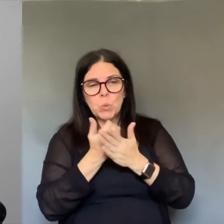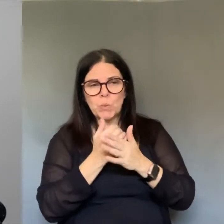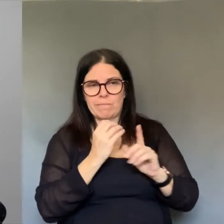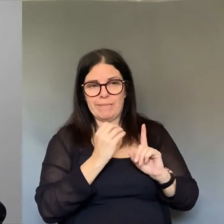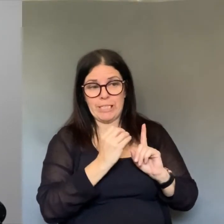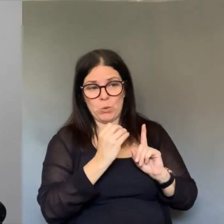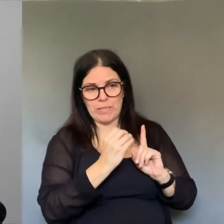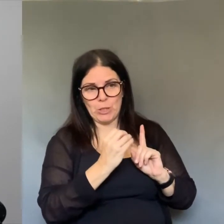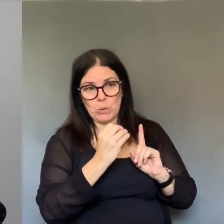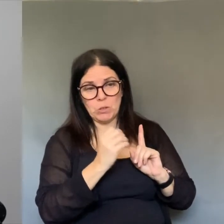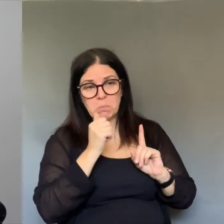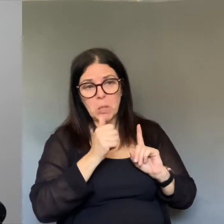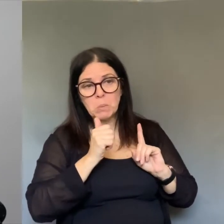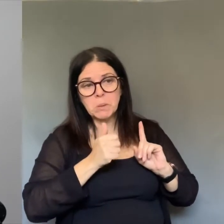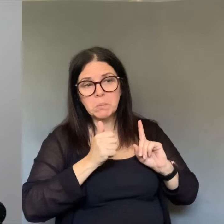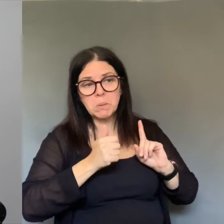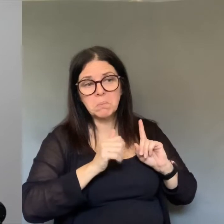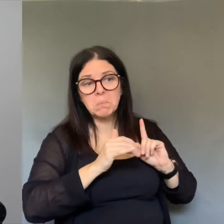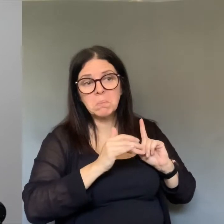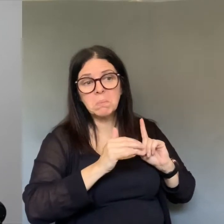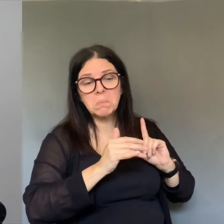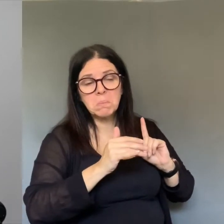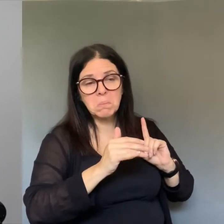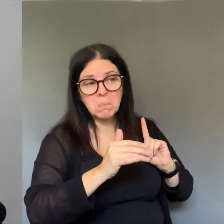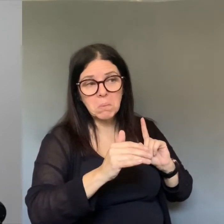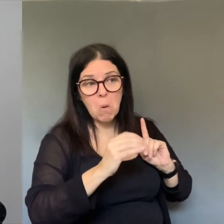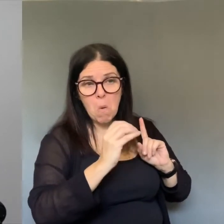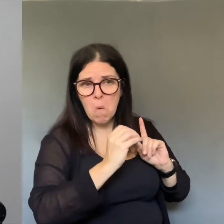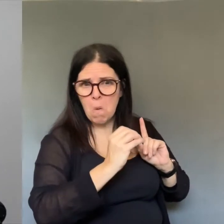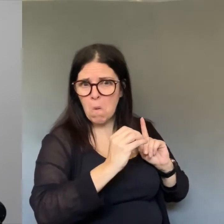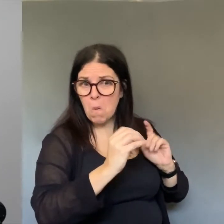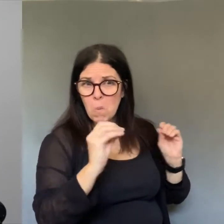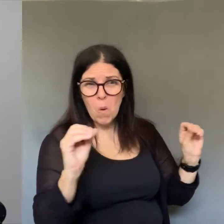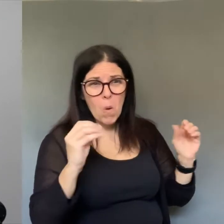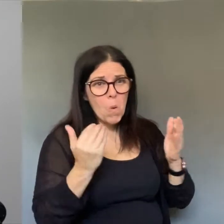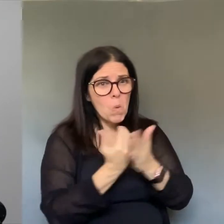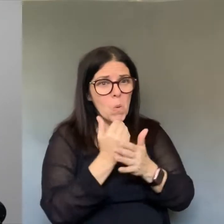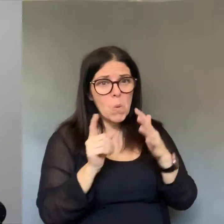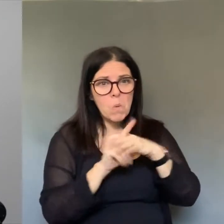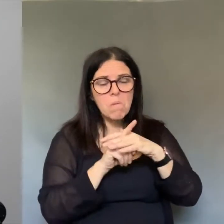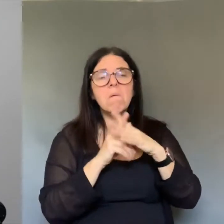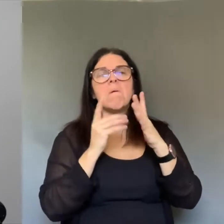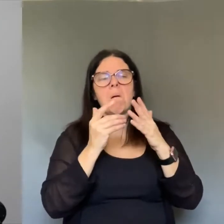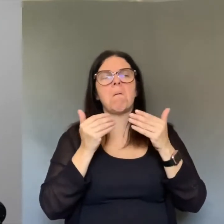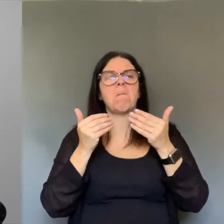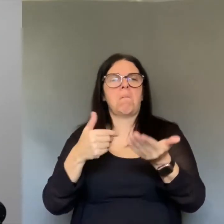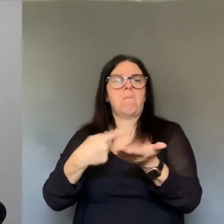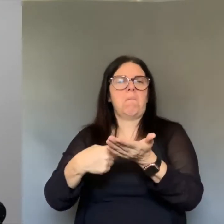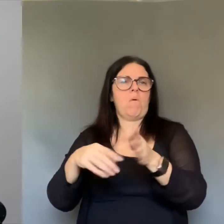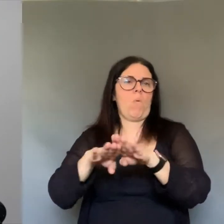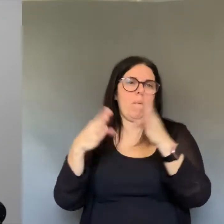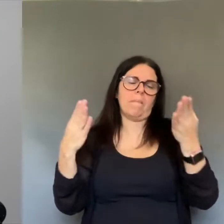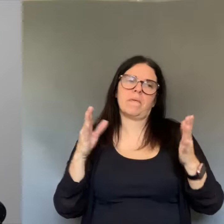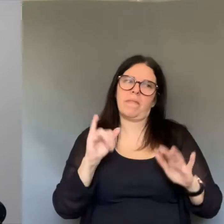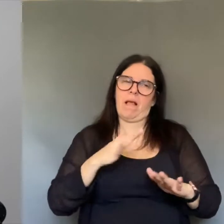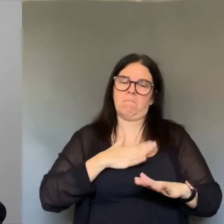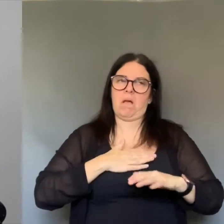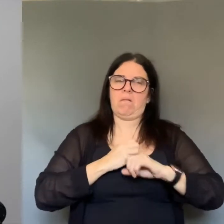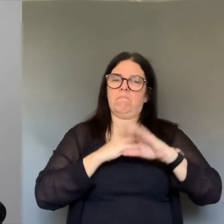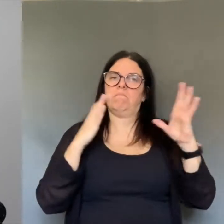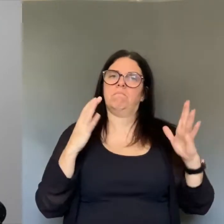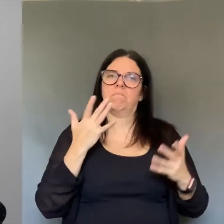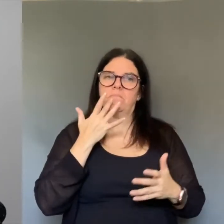important piece. But for me, I would like to see no cases for a number of days before we start opening things up.